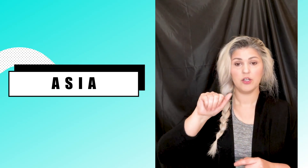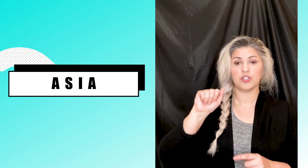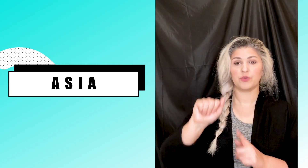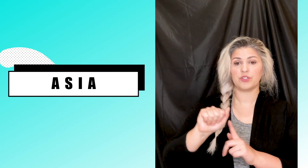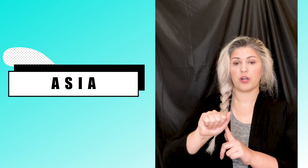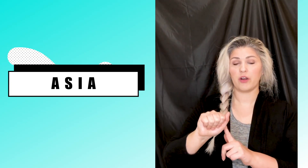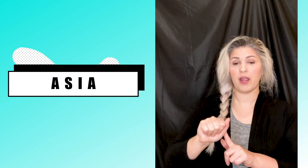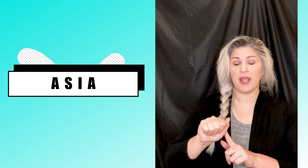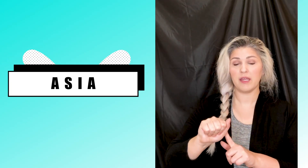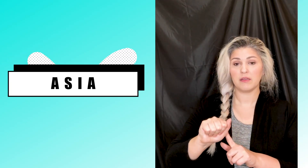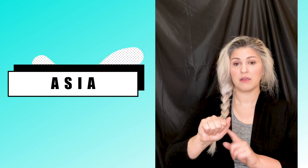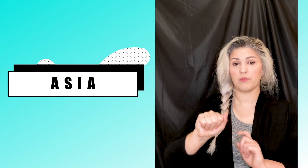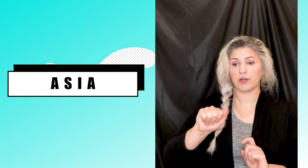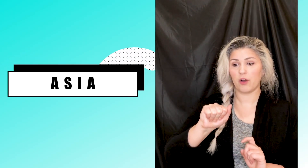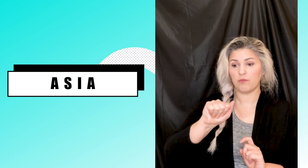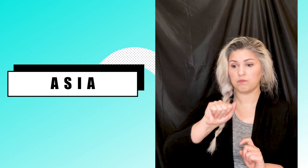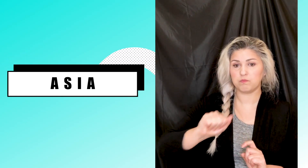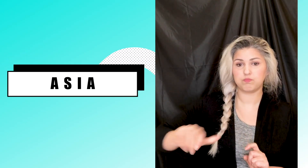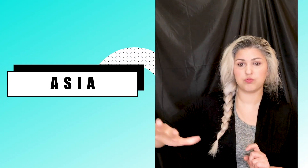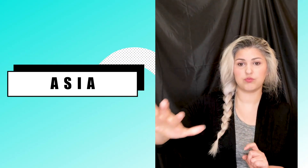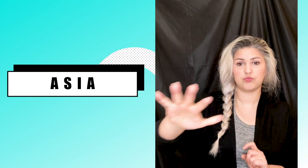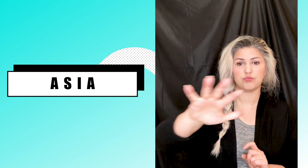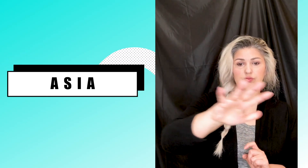here. So we're starting our A, and we're gonna go.